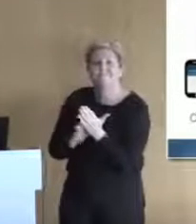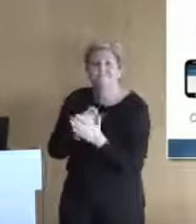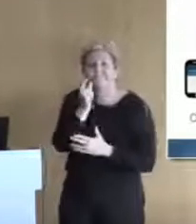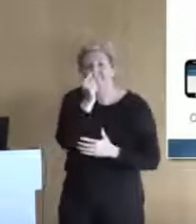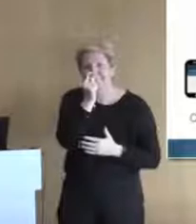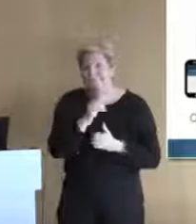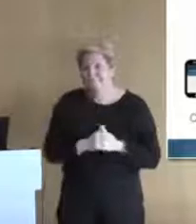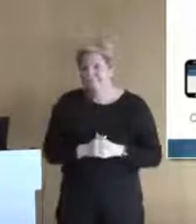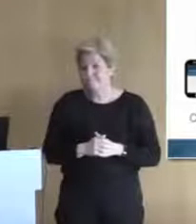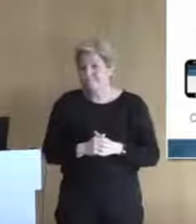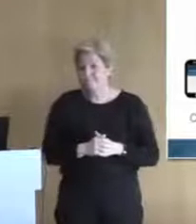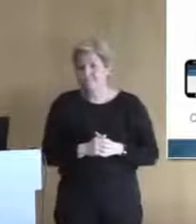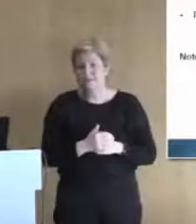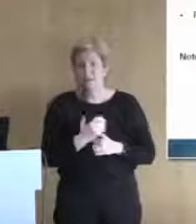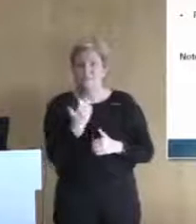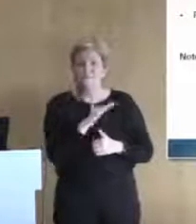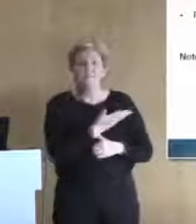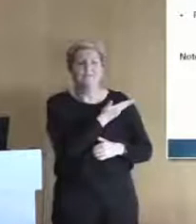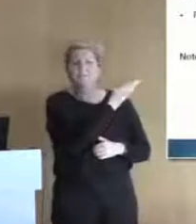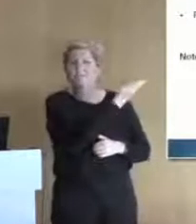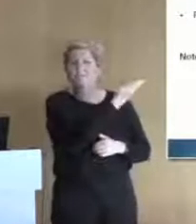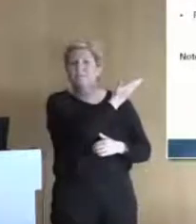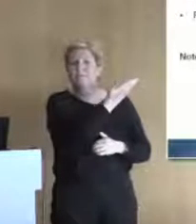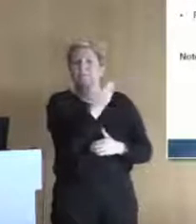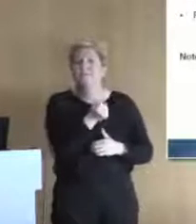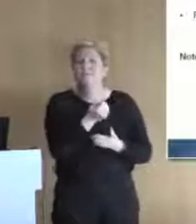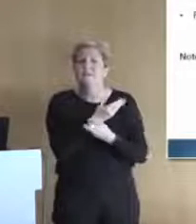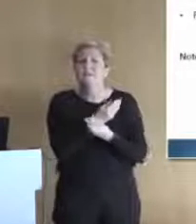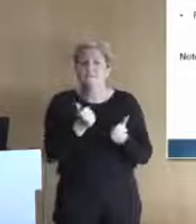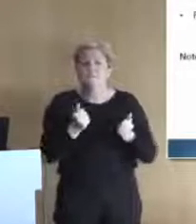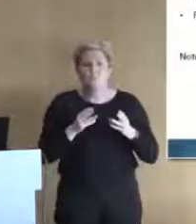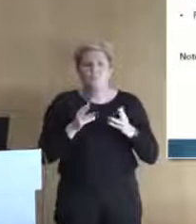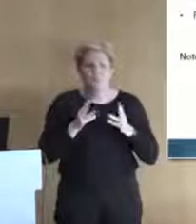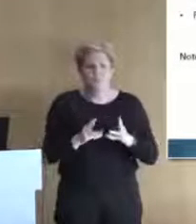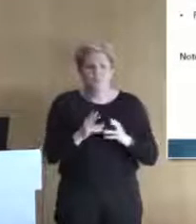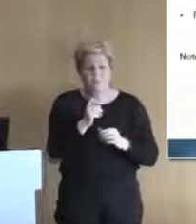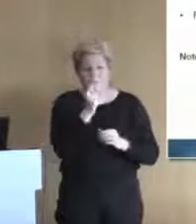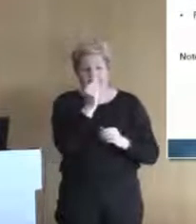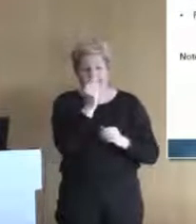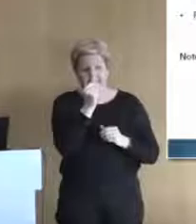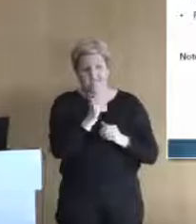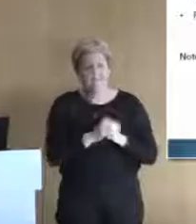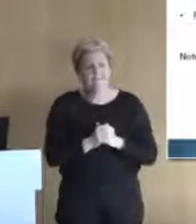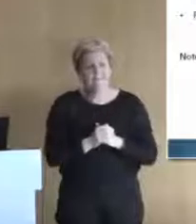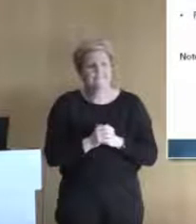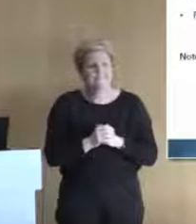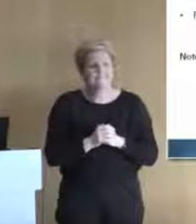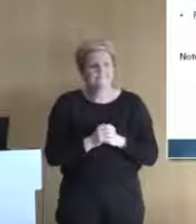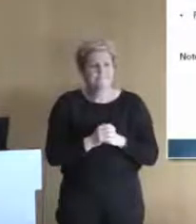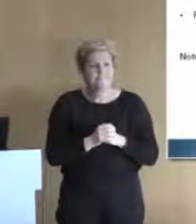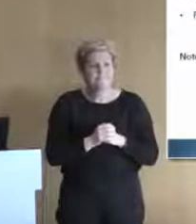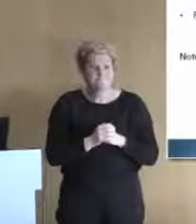doing. Still a paper application, and that paper application is also up on the website.